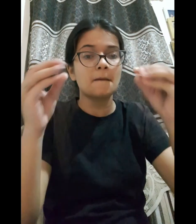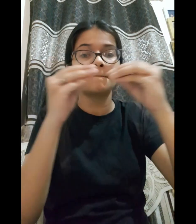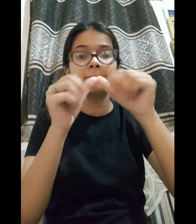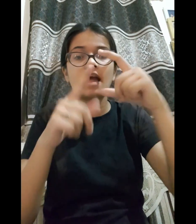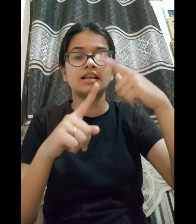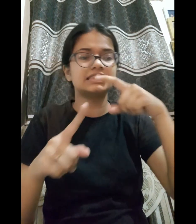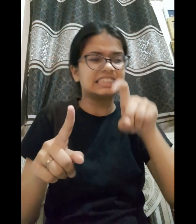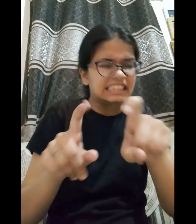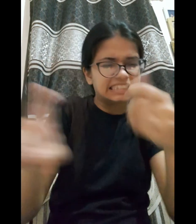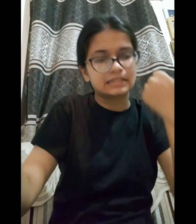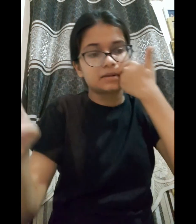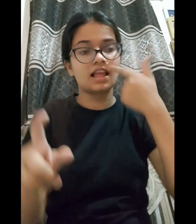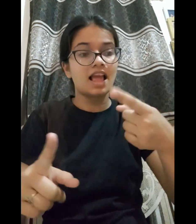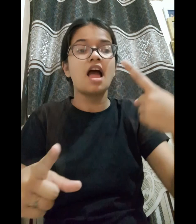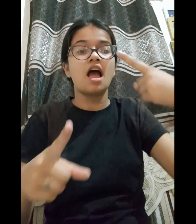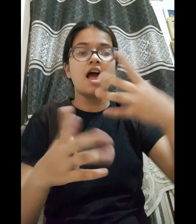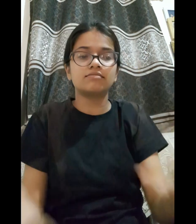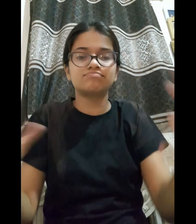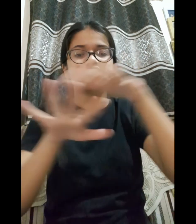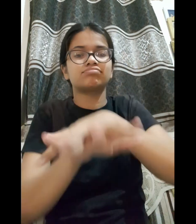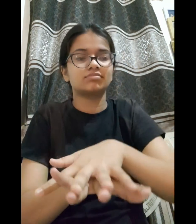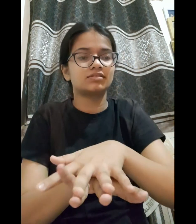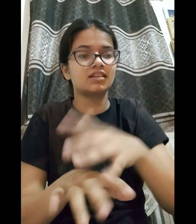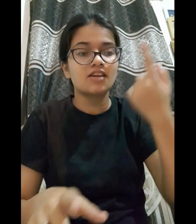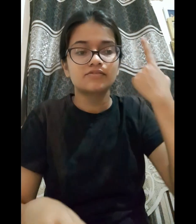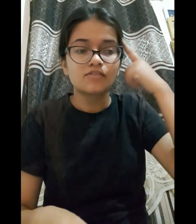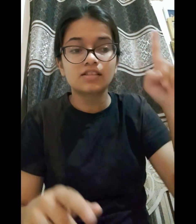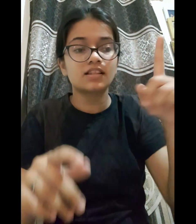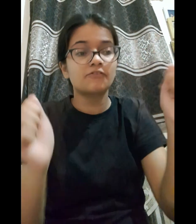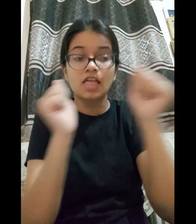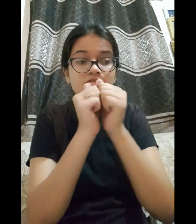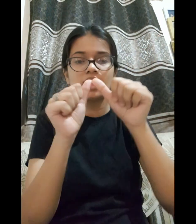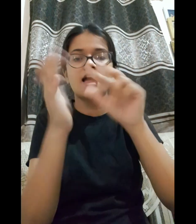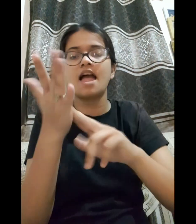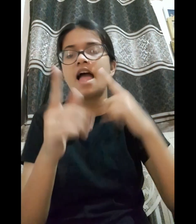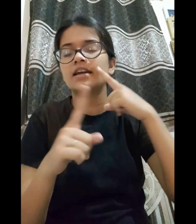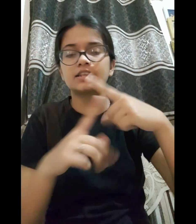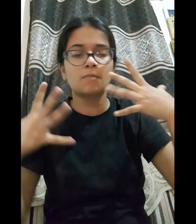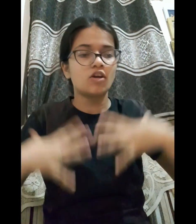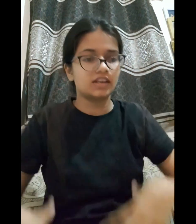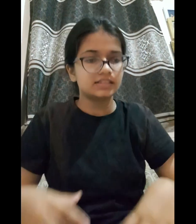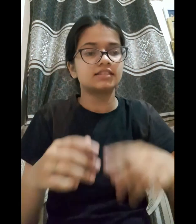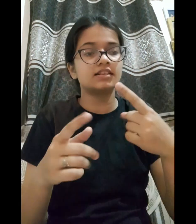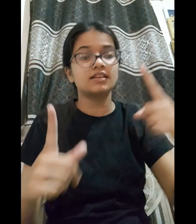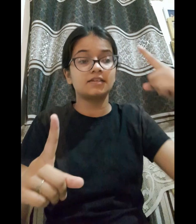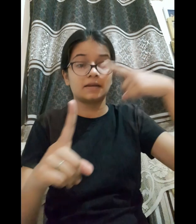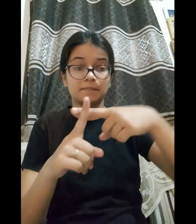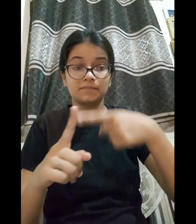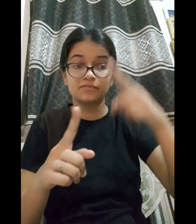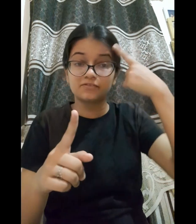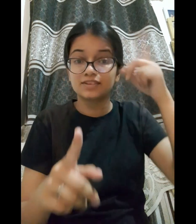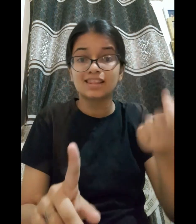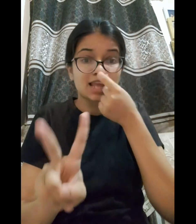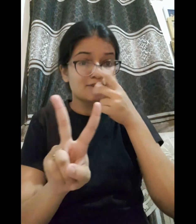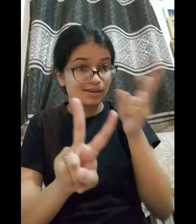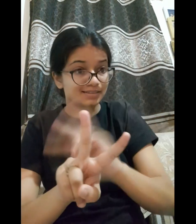with antibiotics. So, to re-emphasize, steroids do benefit in a huge